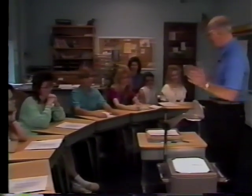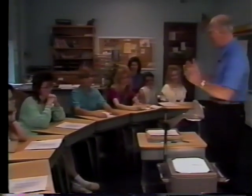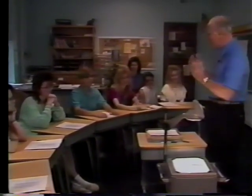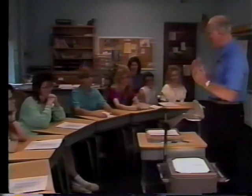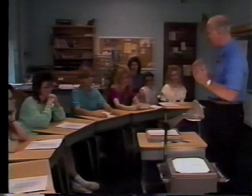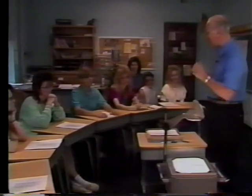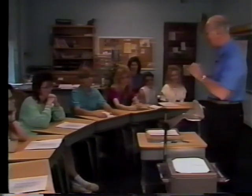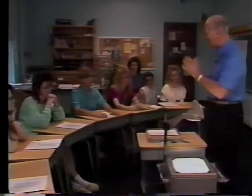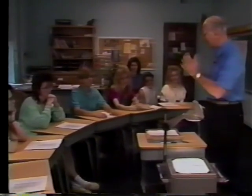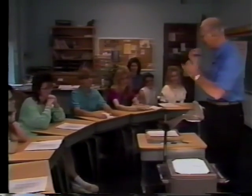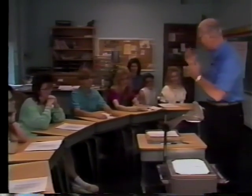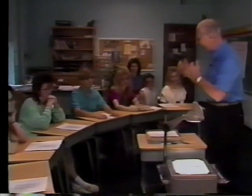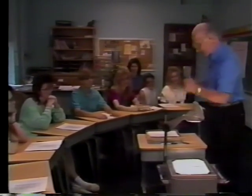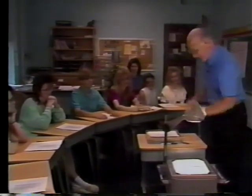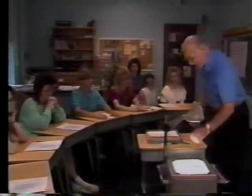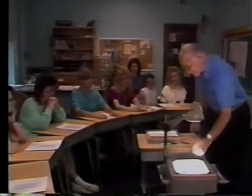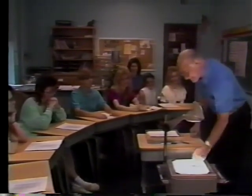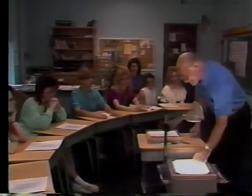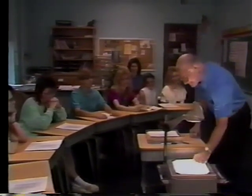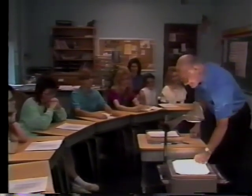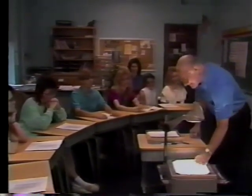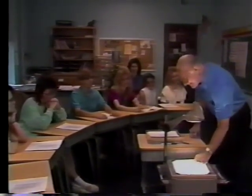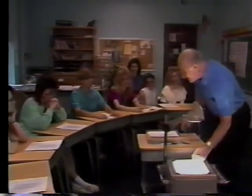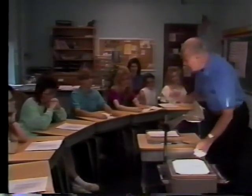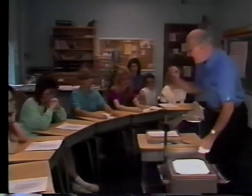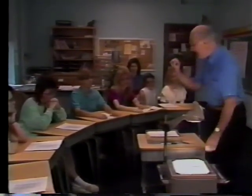Let's continue with the iPhone.